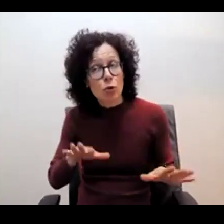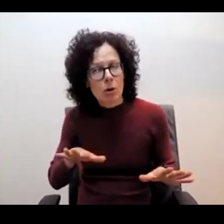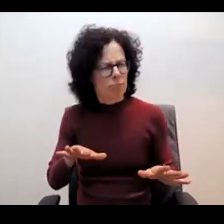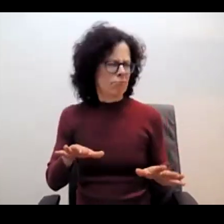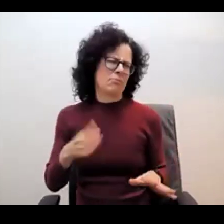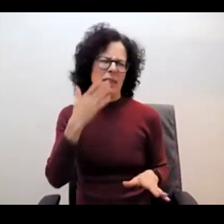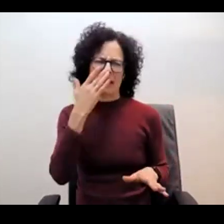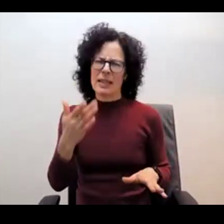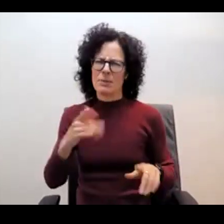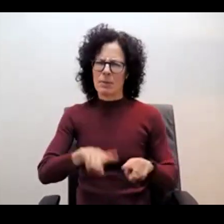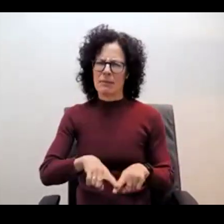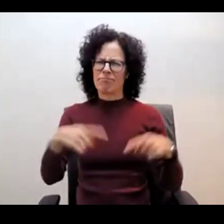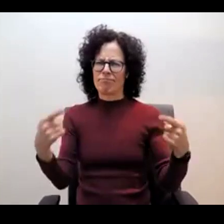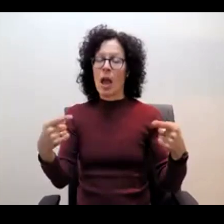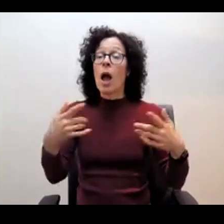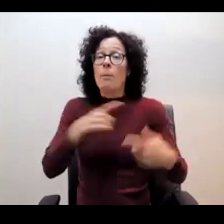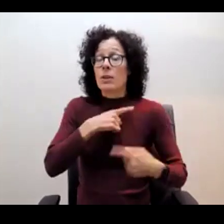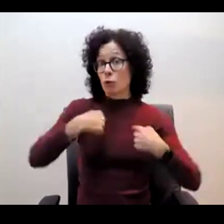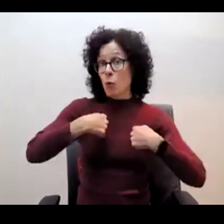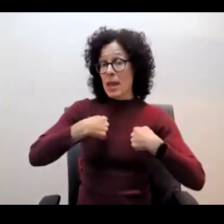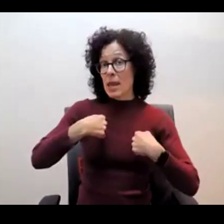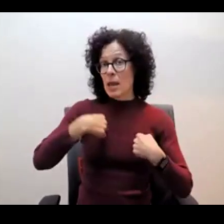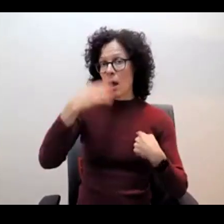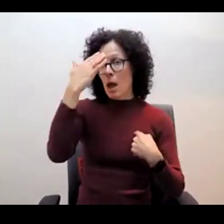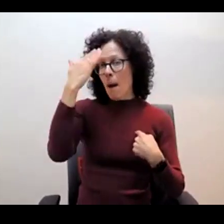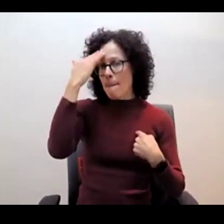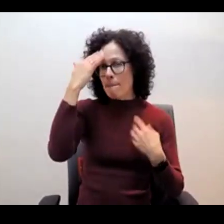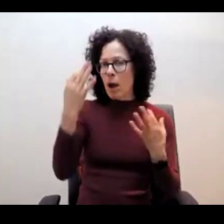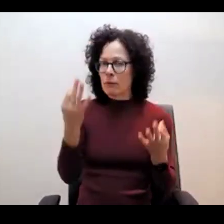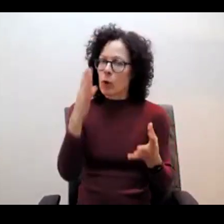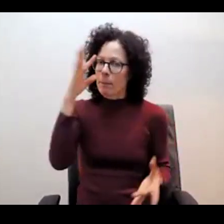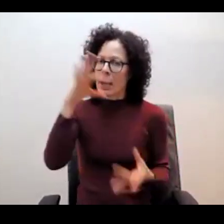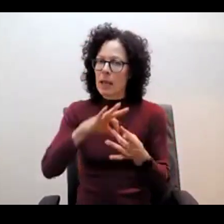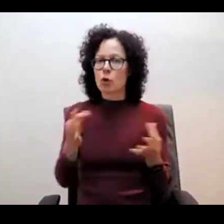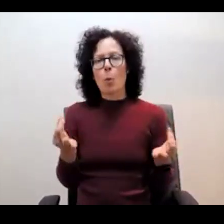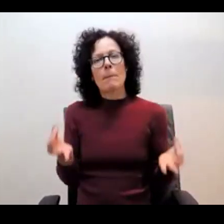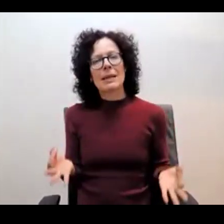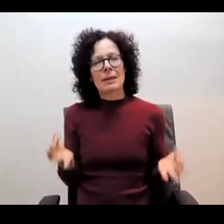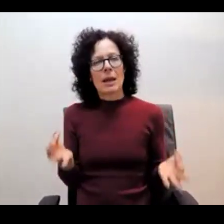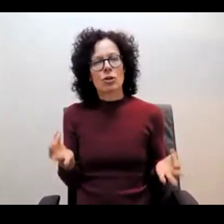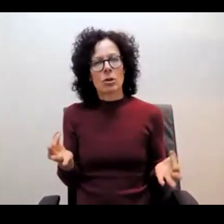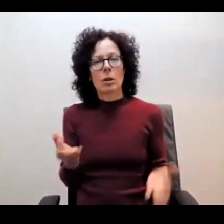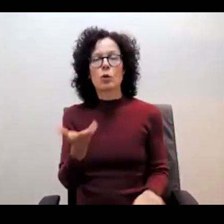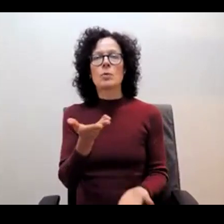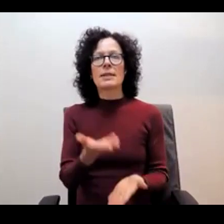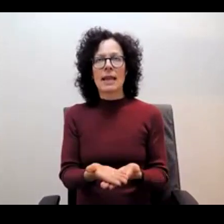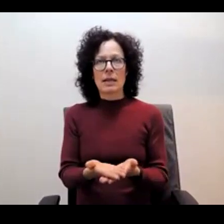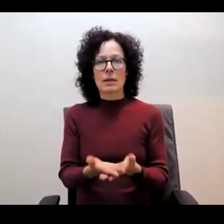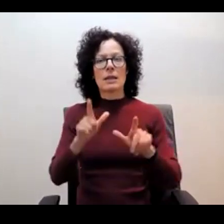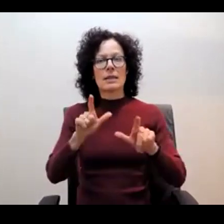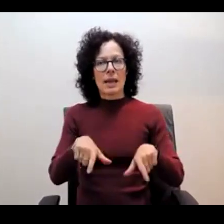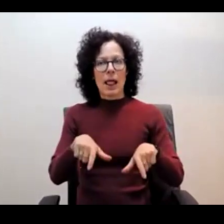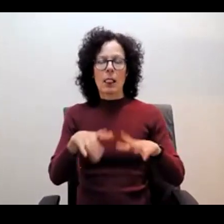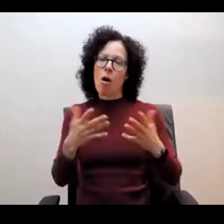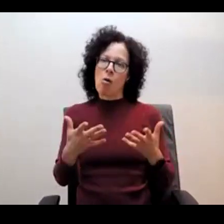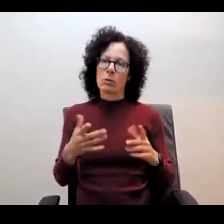because for me, at least, mindfulness, I often associate with meditation, and you're sitting still on a pillow, on a meditation